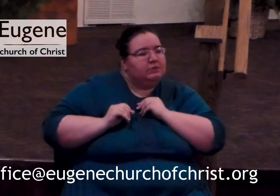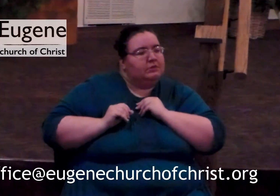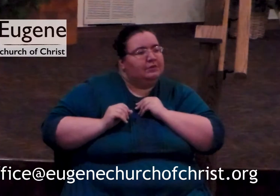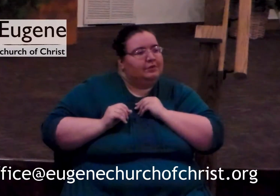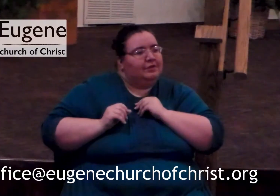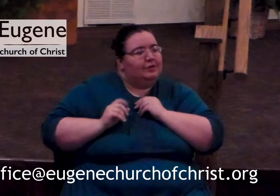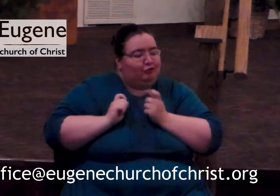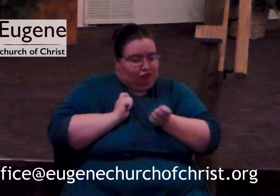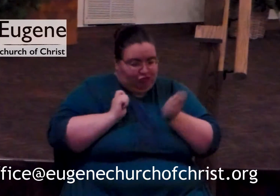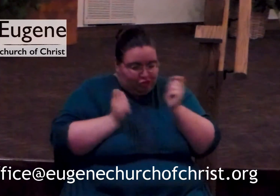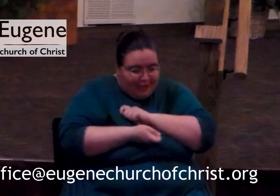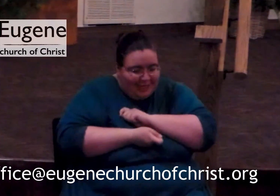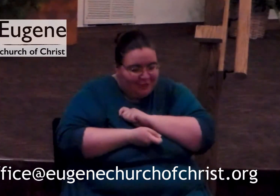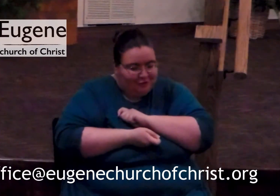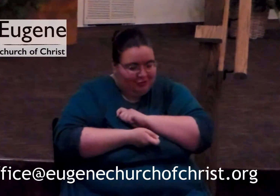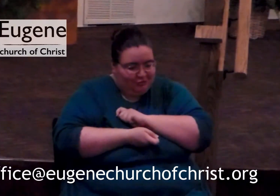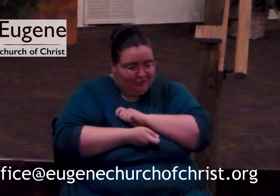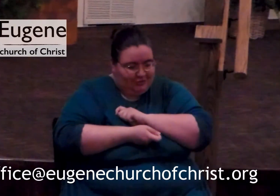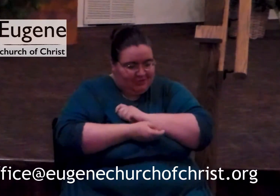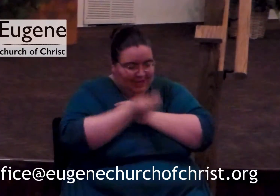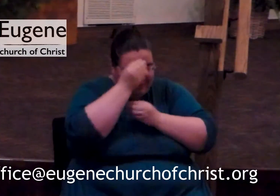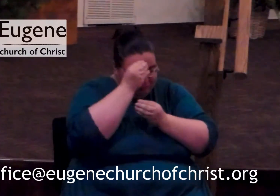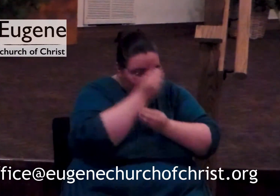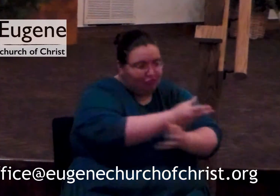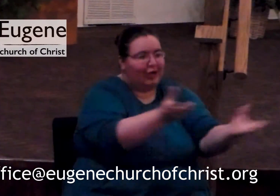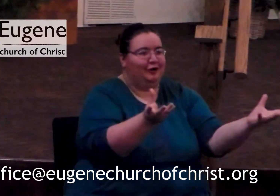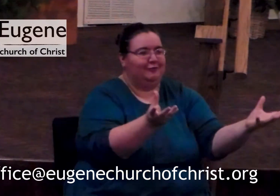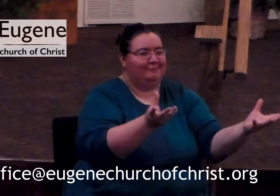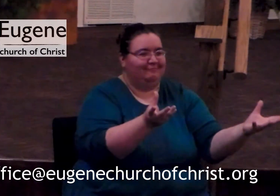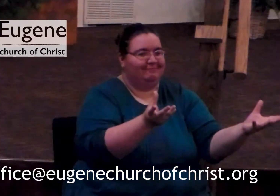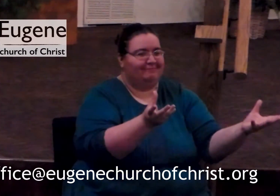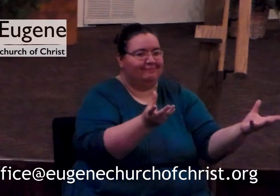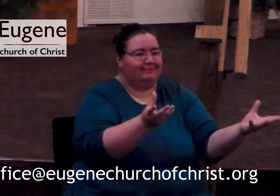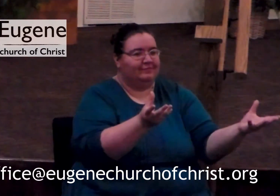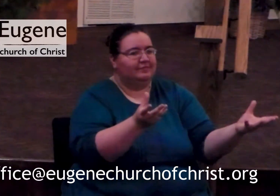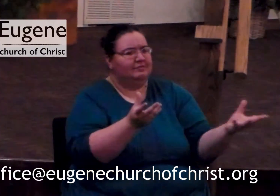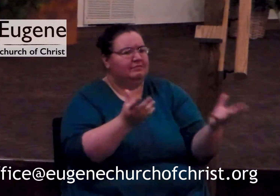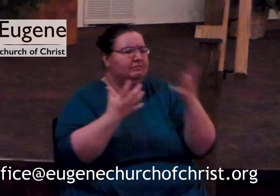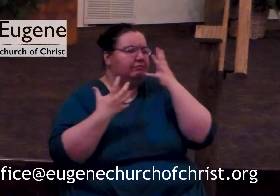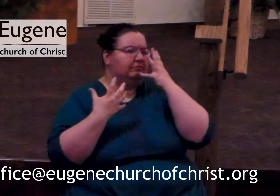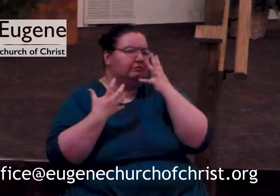too. The sad part of that is, a lot of times we never get to see that part.